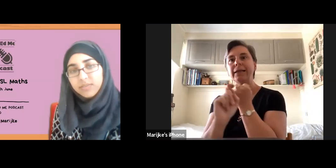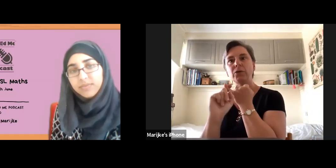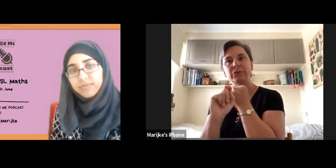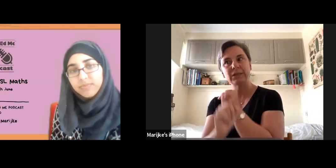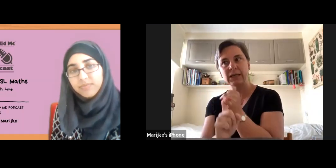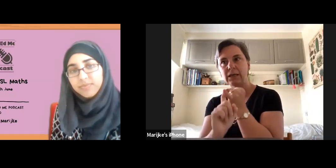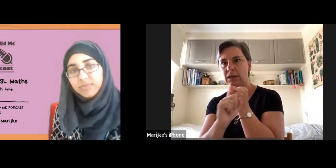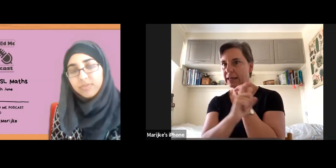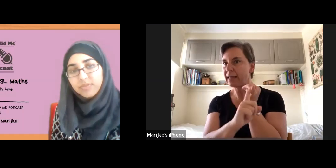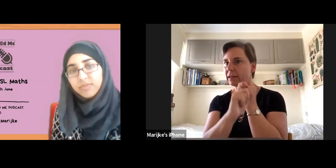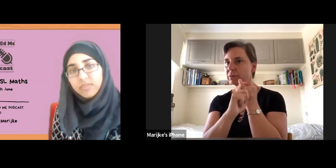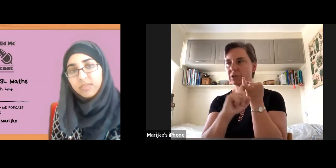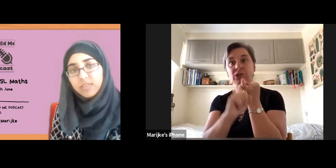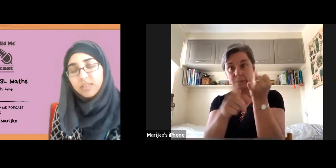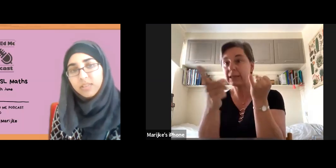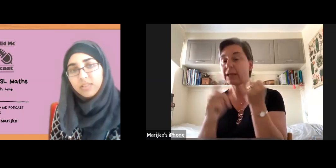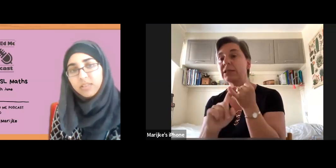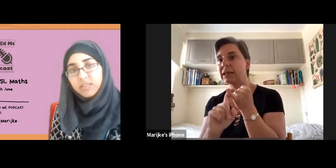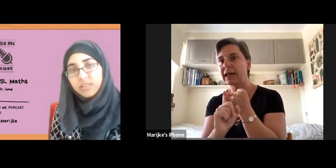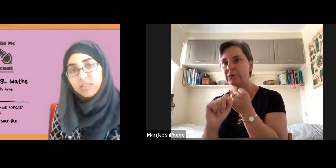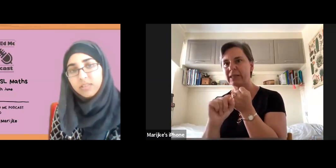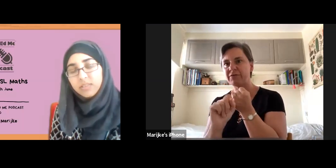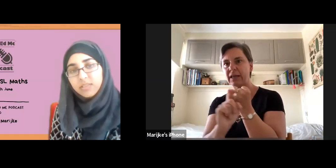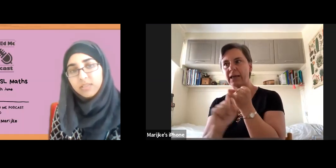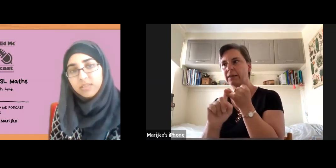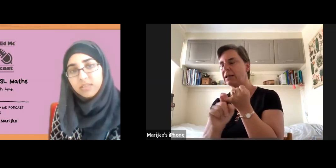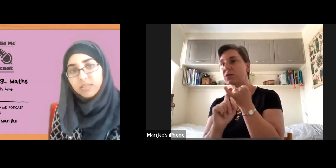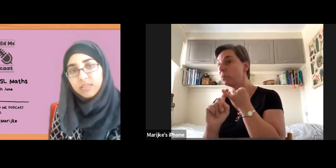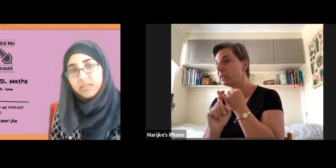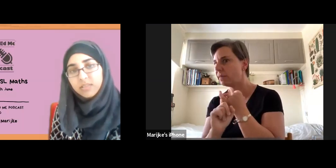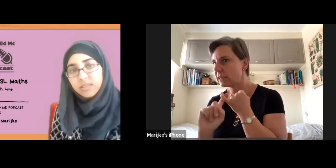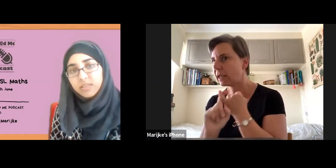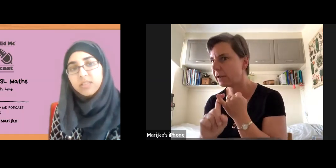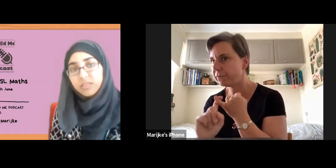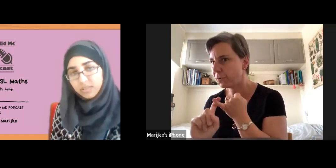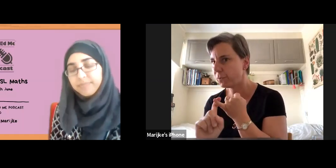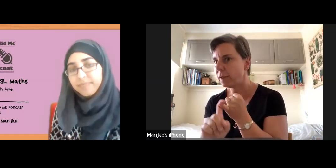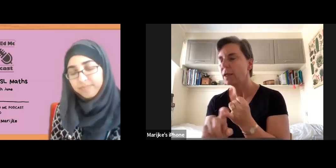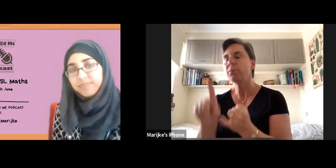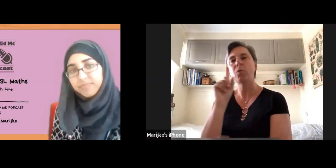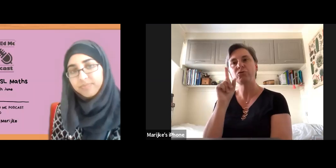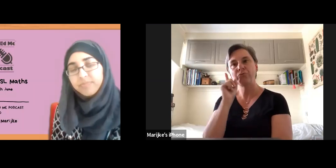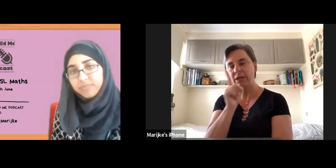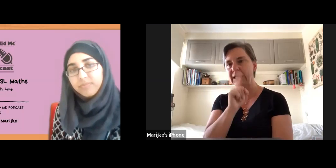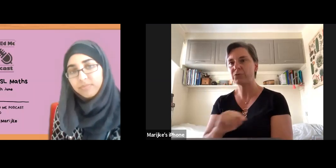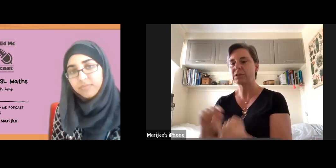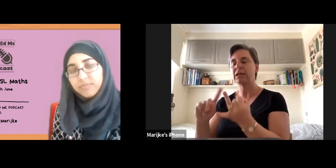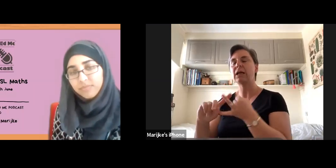you see, again, that the children, like you said, they get to year 11 and there's so many things they can't do. But what was really interesting, I